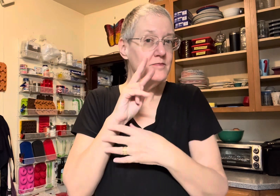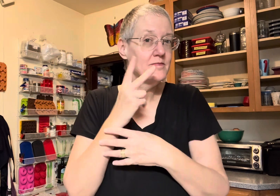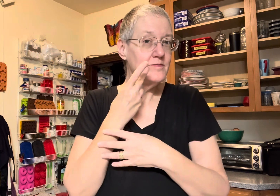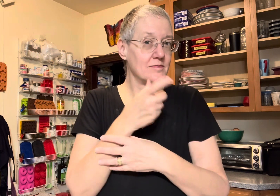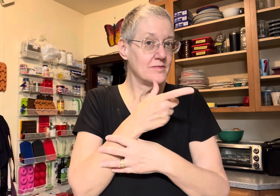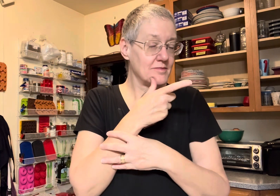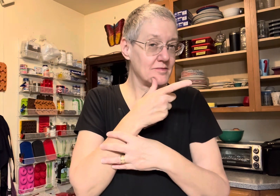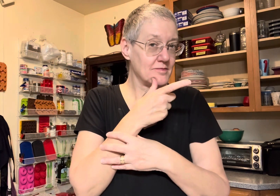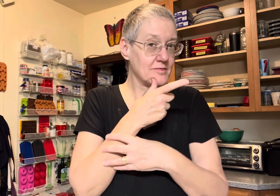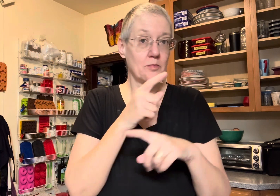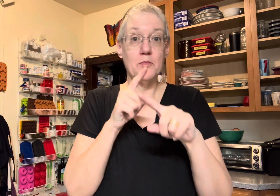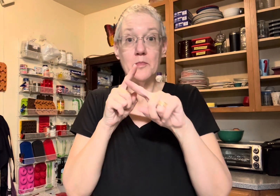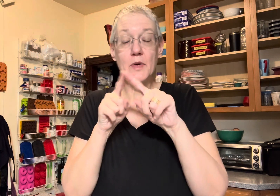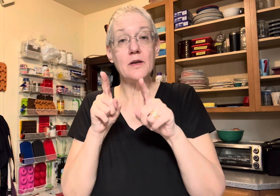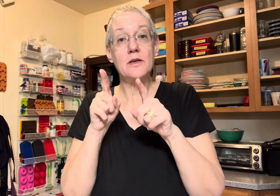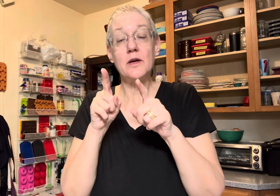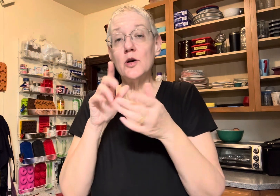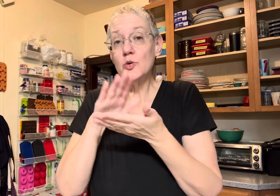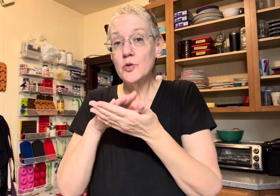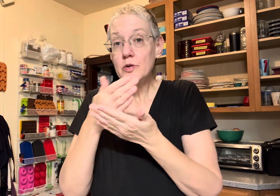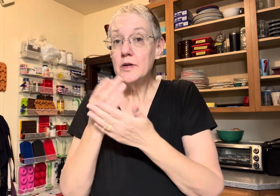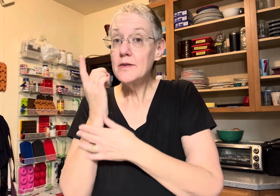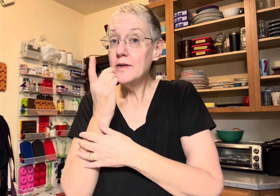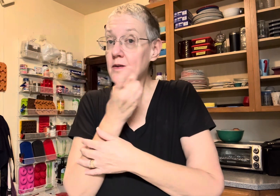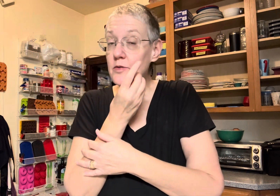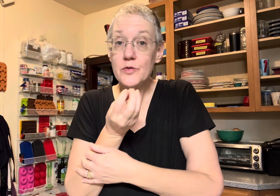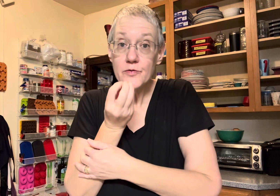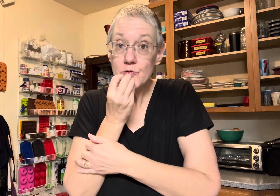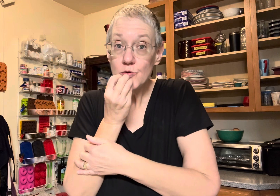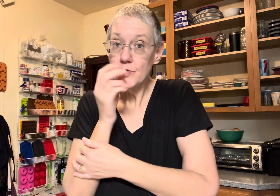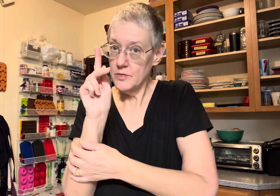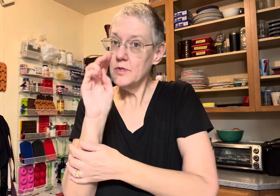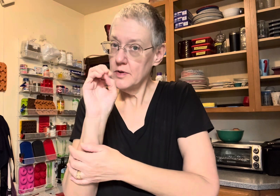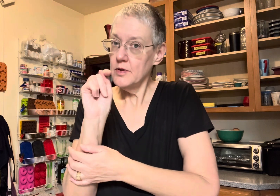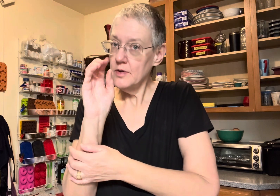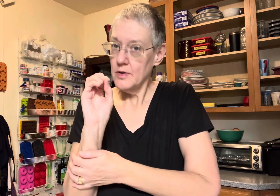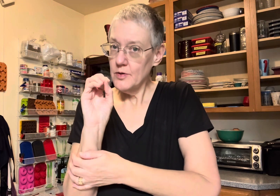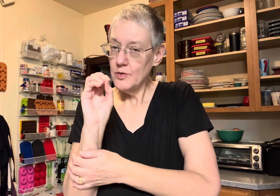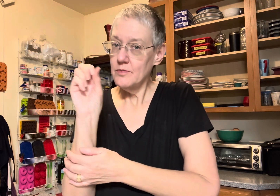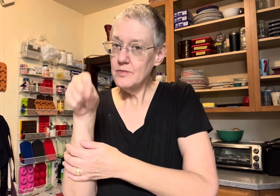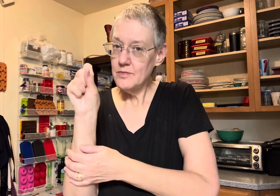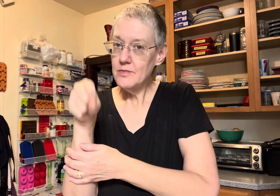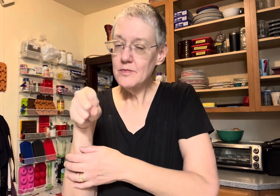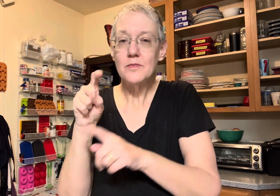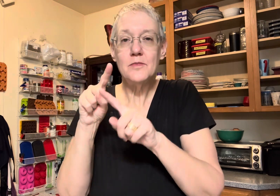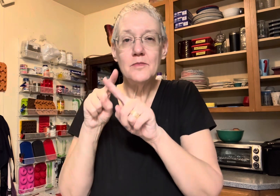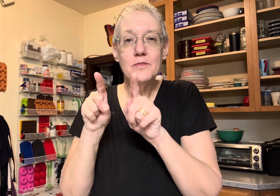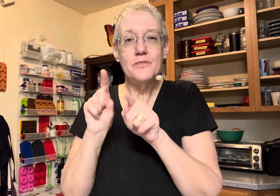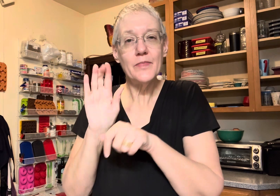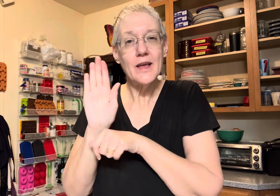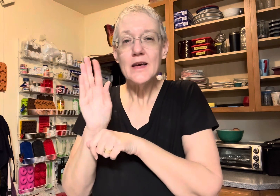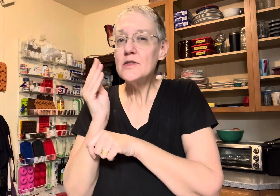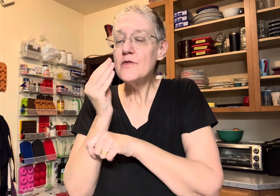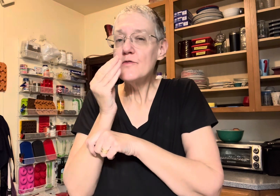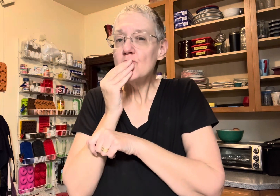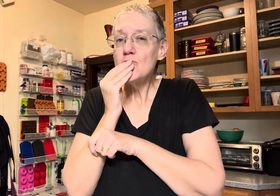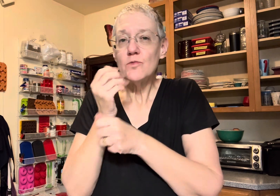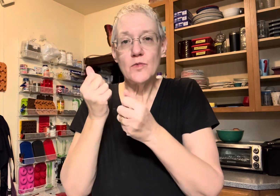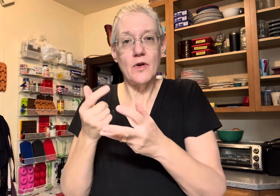day. But cooking Dale's keto foods every day can stir